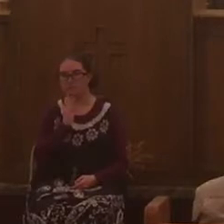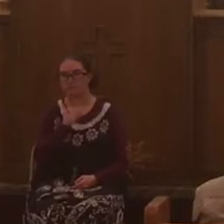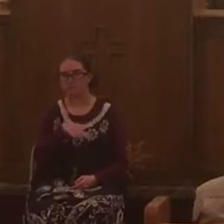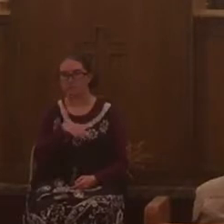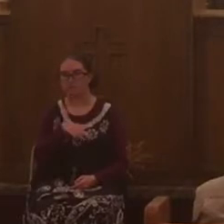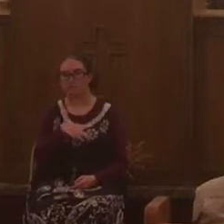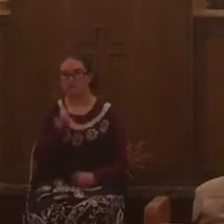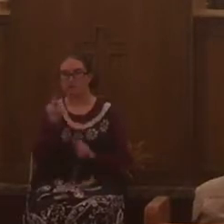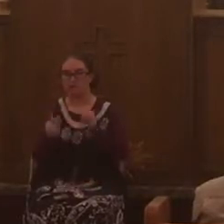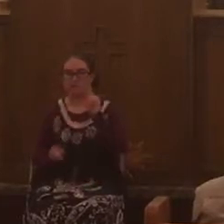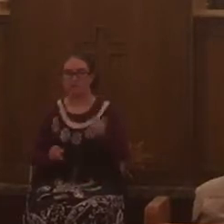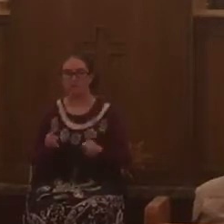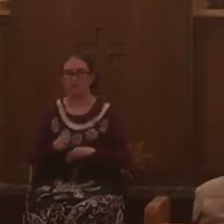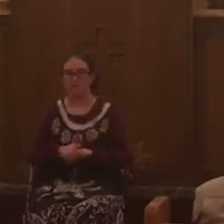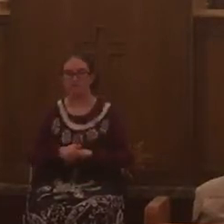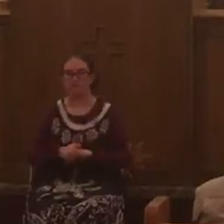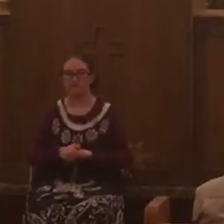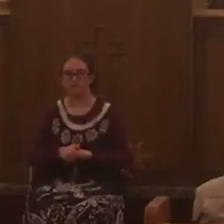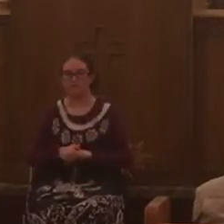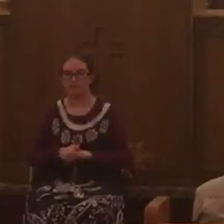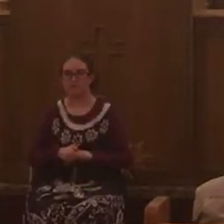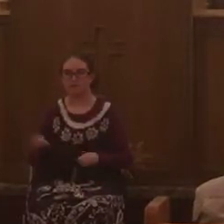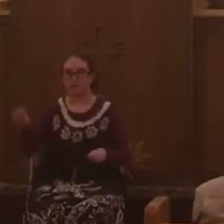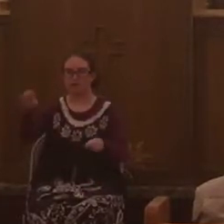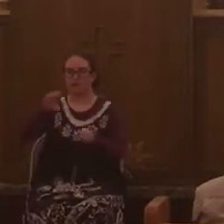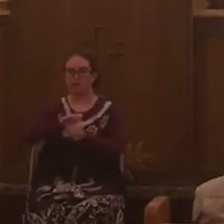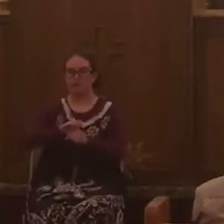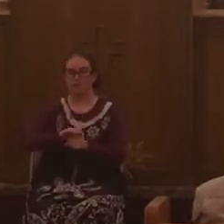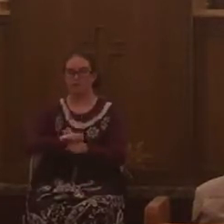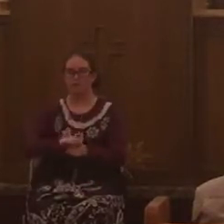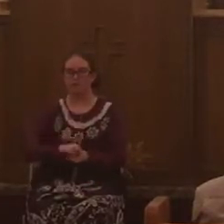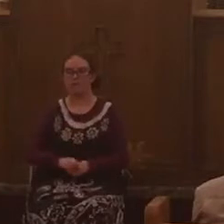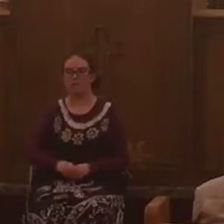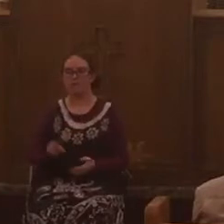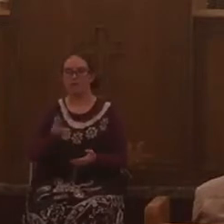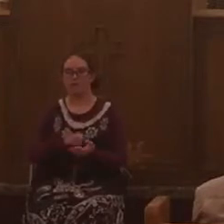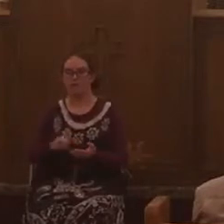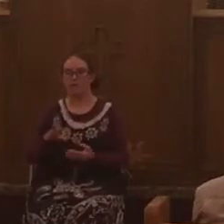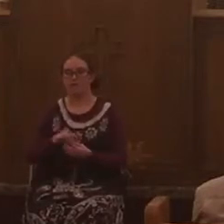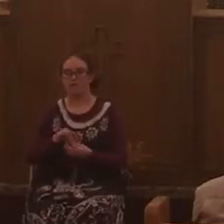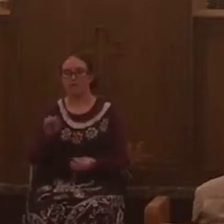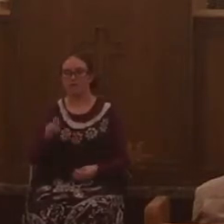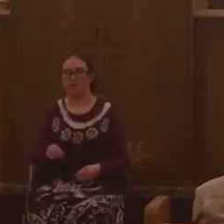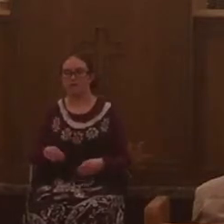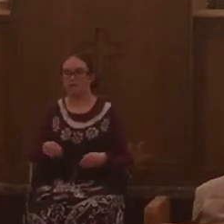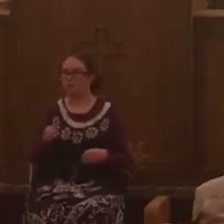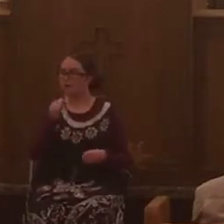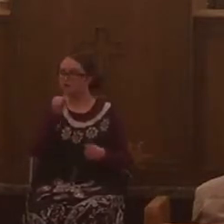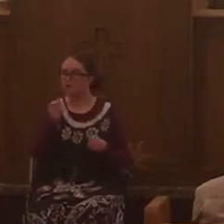there who's out of oil and we don't have enough to help them. Oh God.